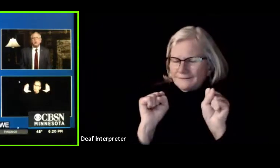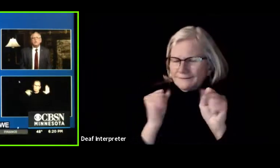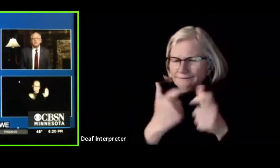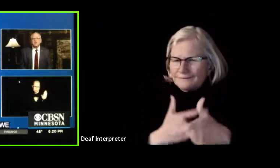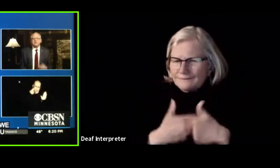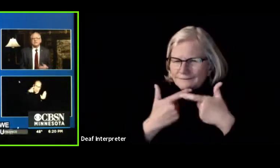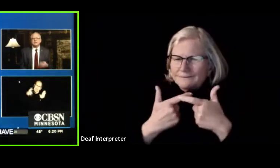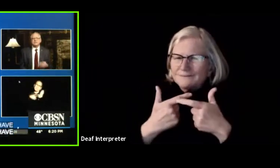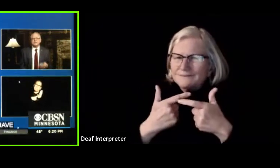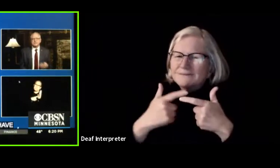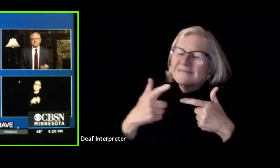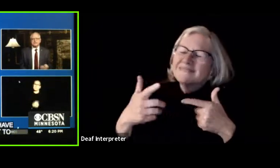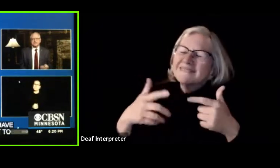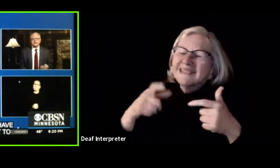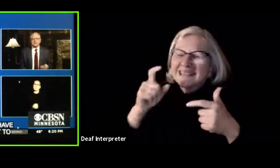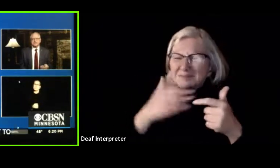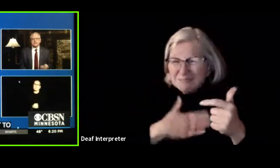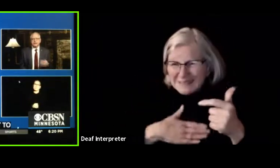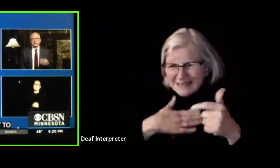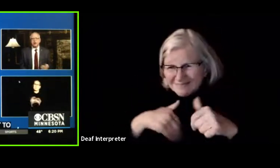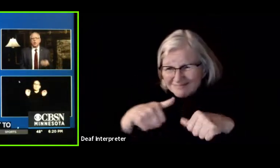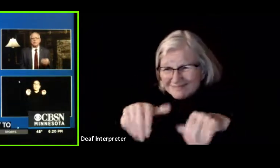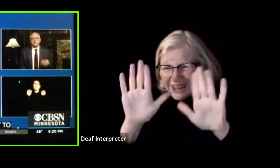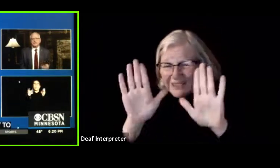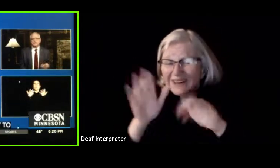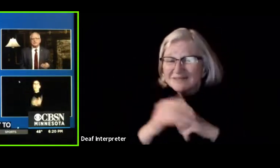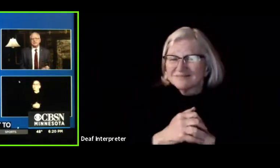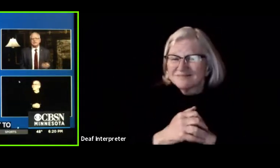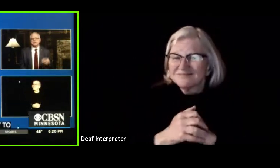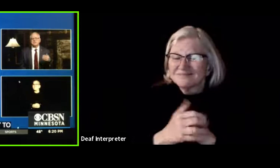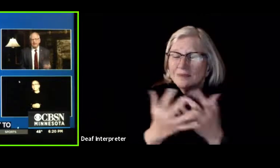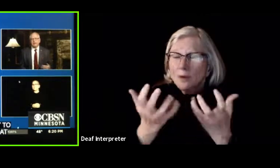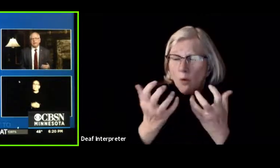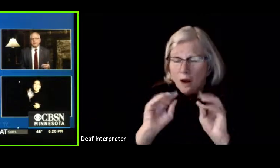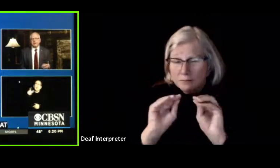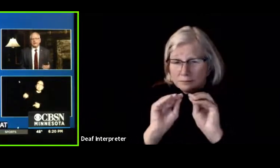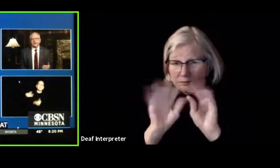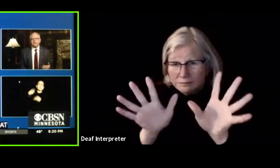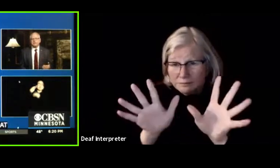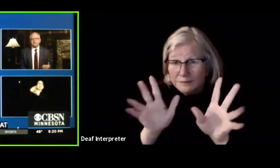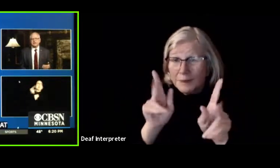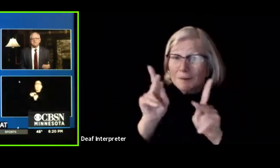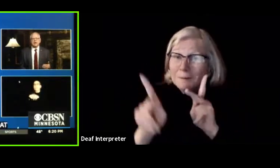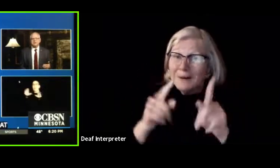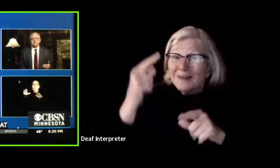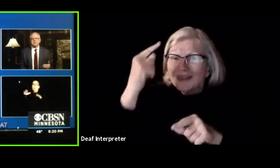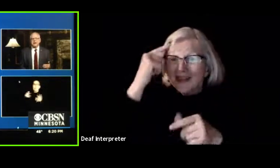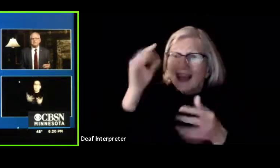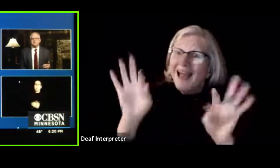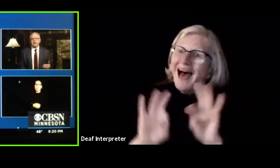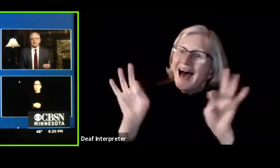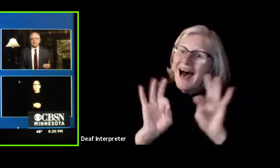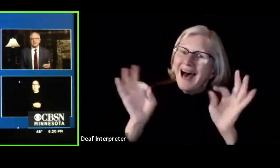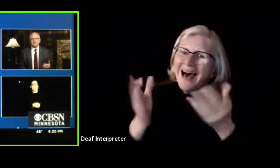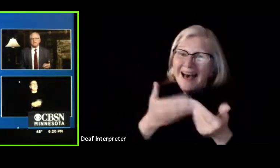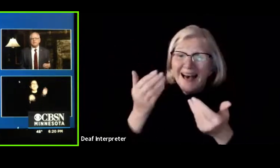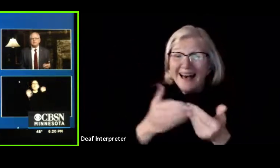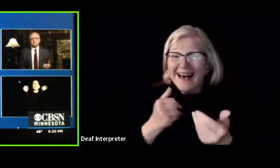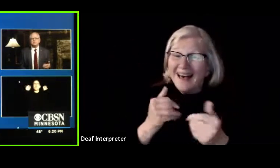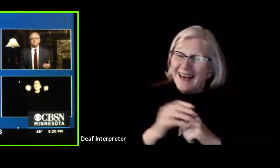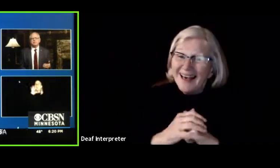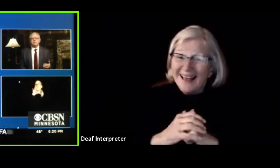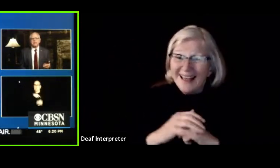no one thinks that this is easy, and no one thinks that this is fair in how it's hitting. This virus is not fair. This